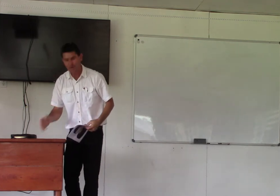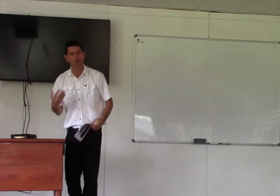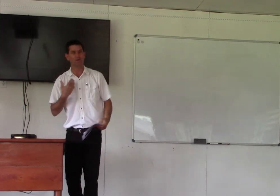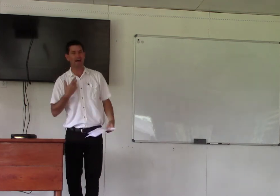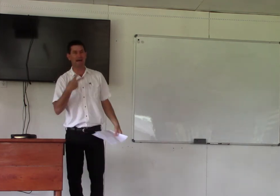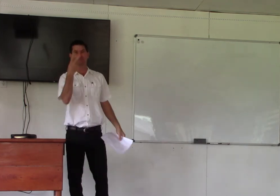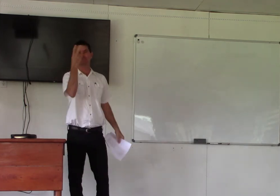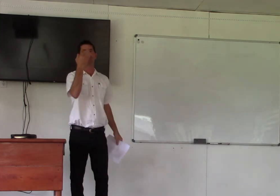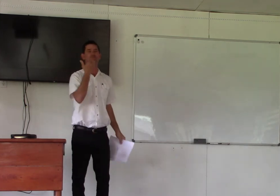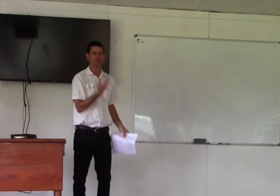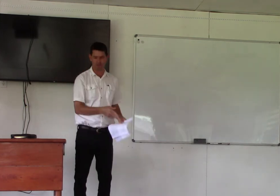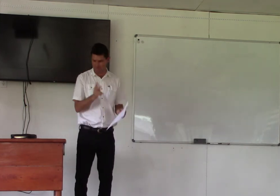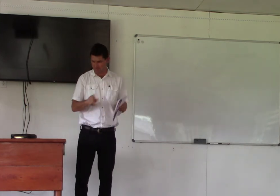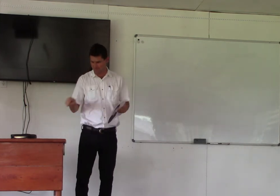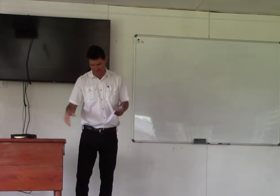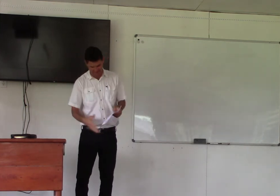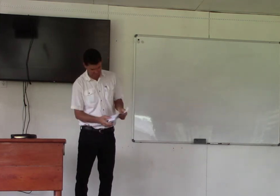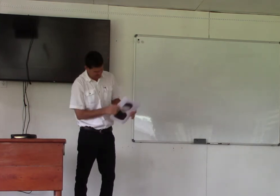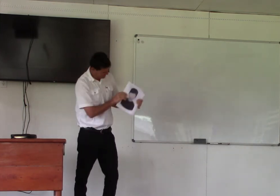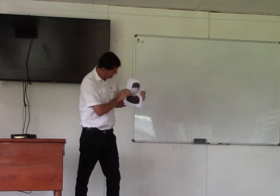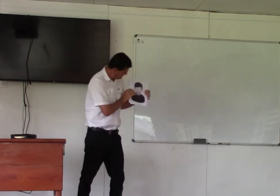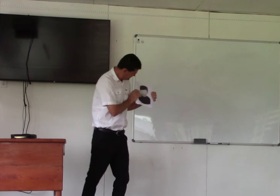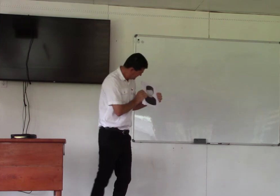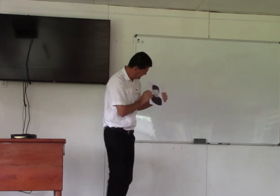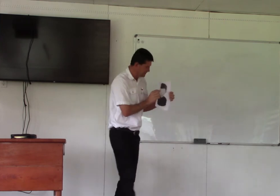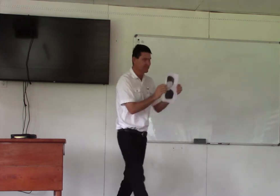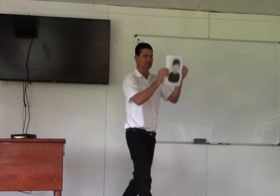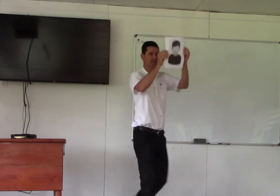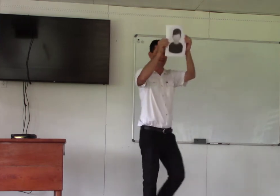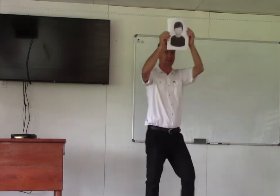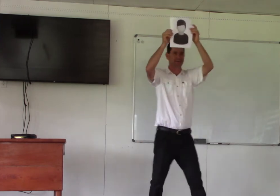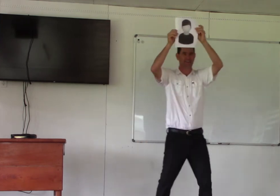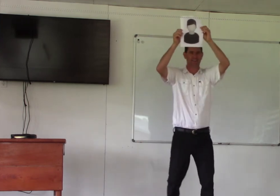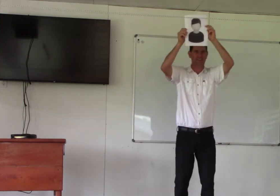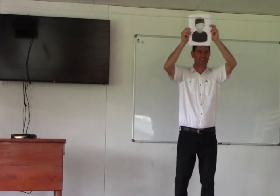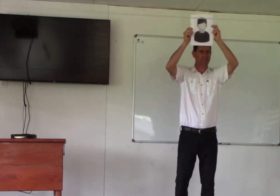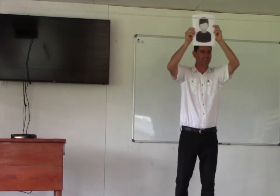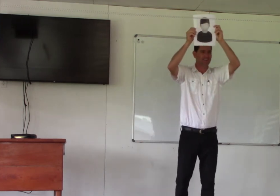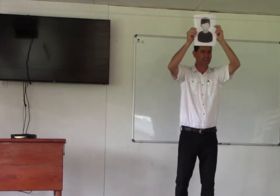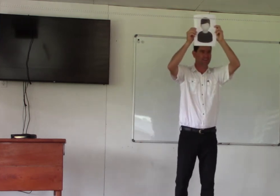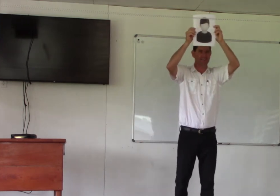We have two good people here. This one here.